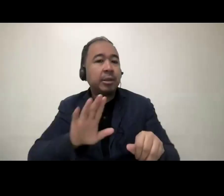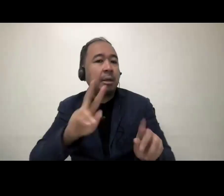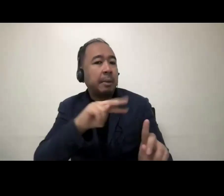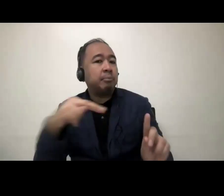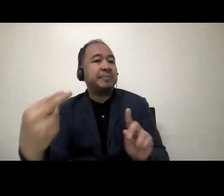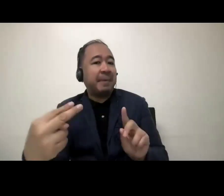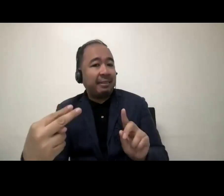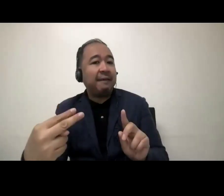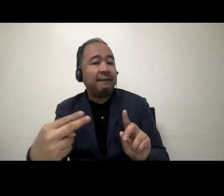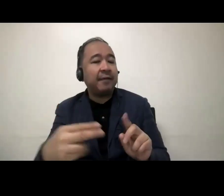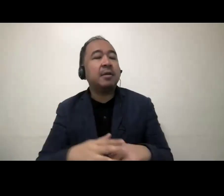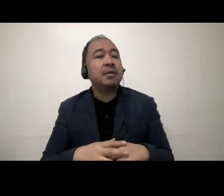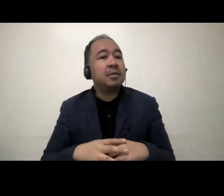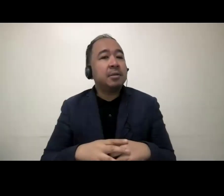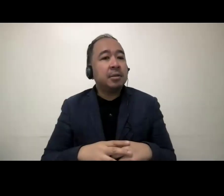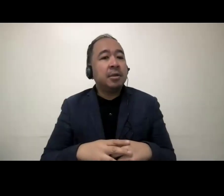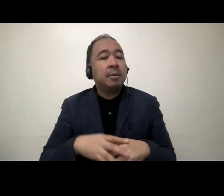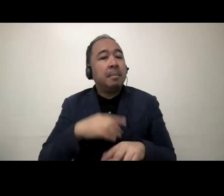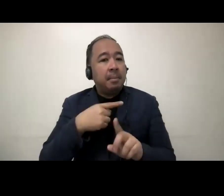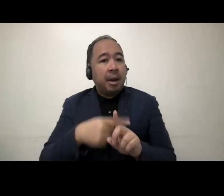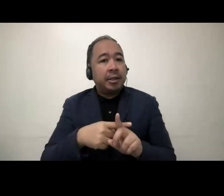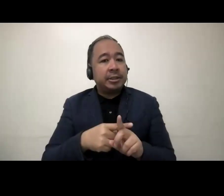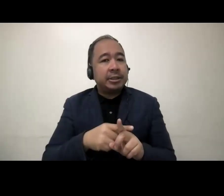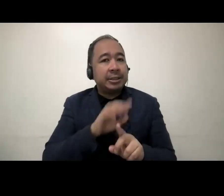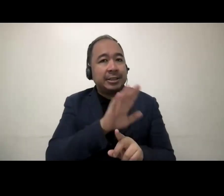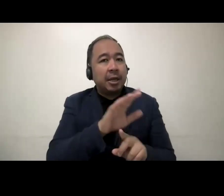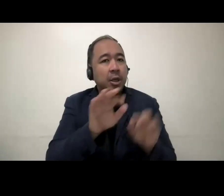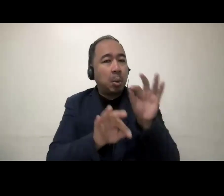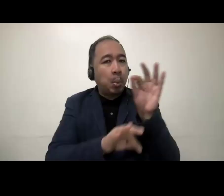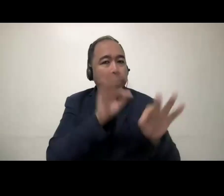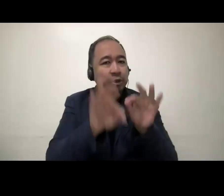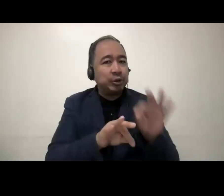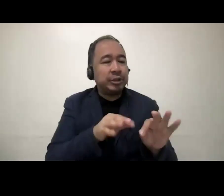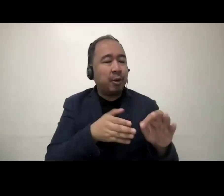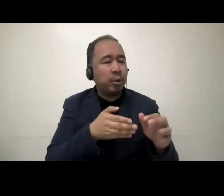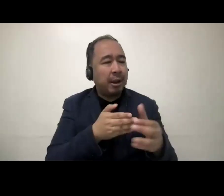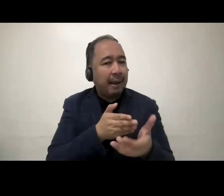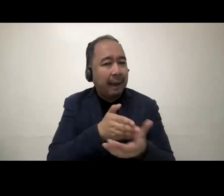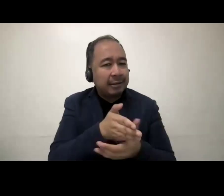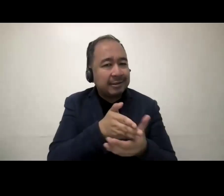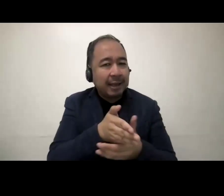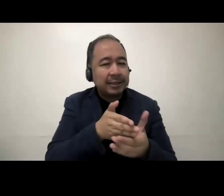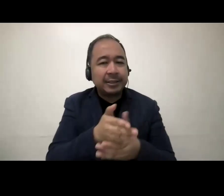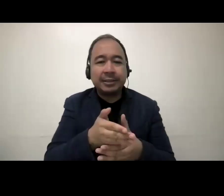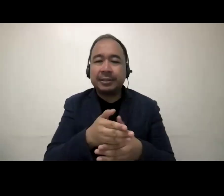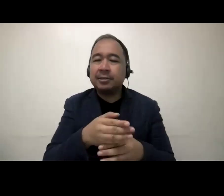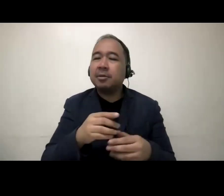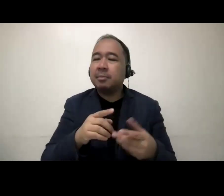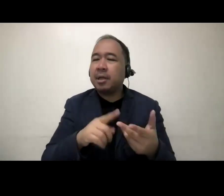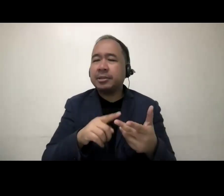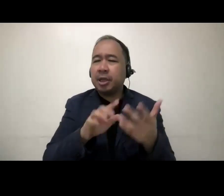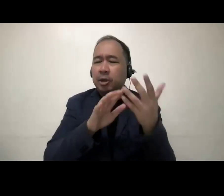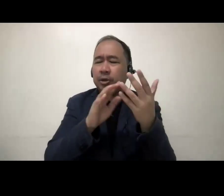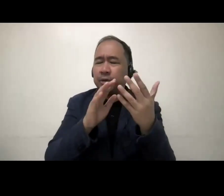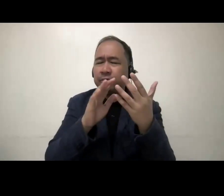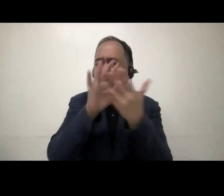in their cases, and also the access question and the confusion between who's